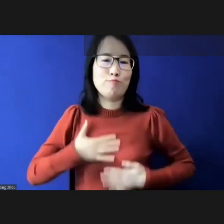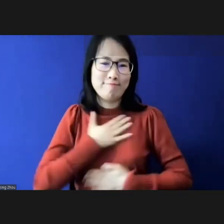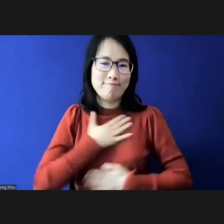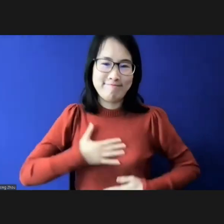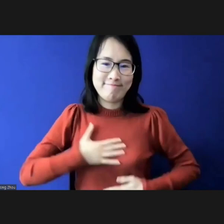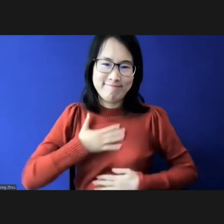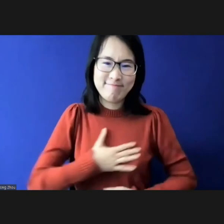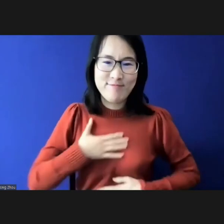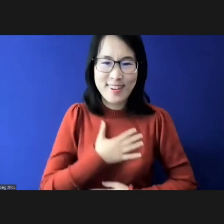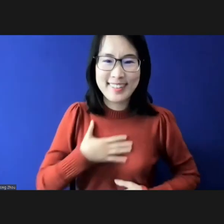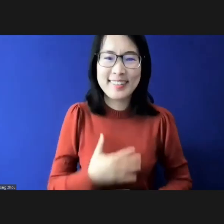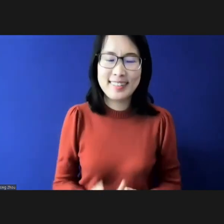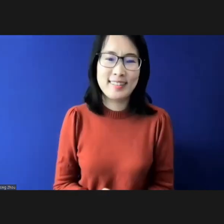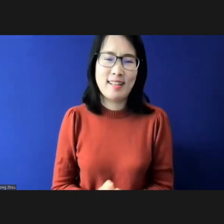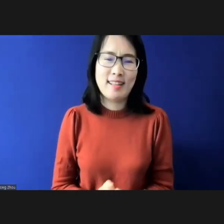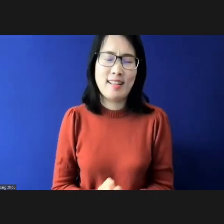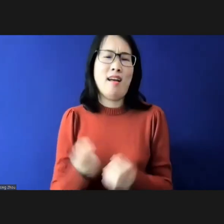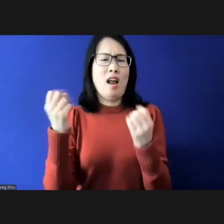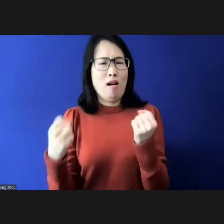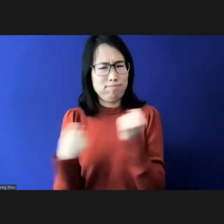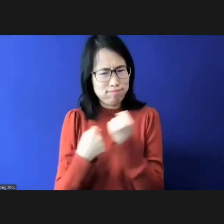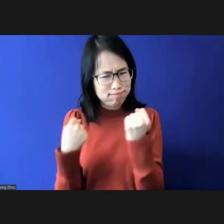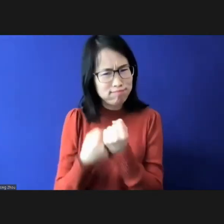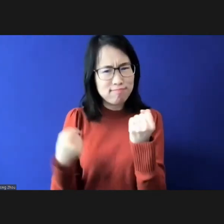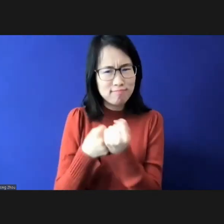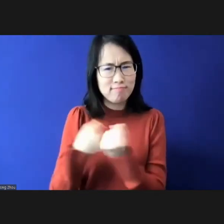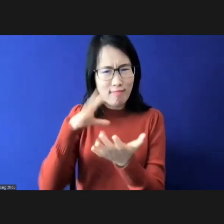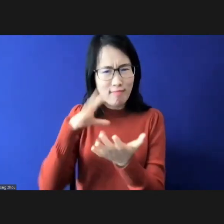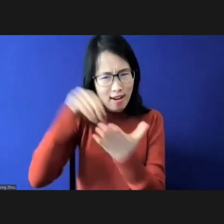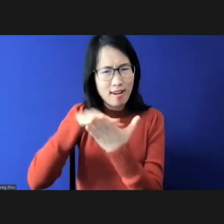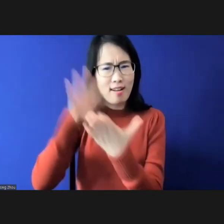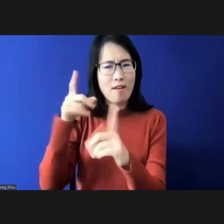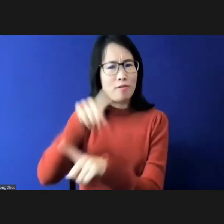me. I very much appreciate it.